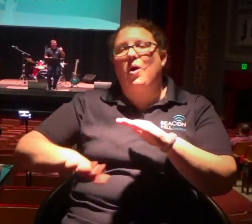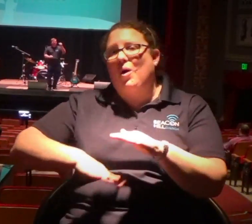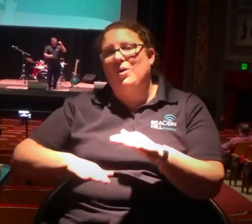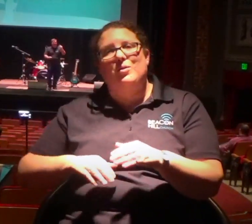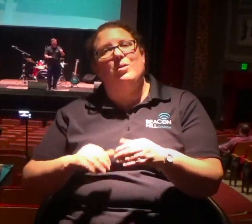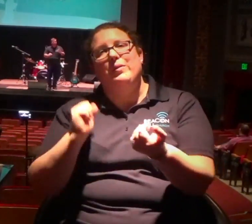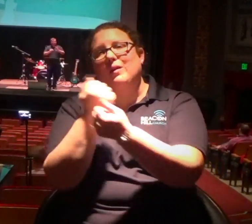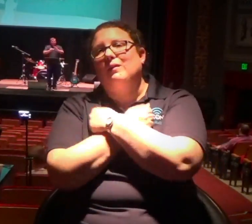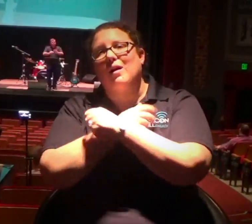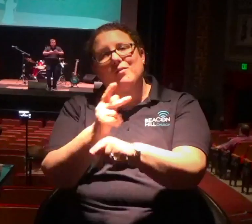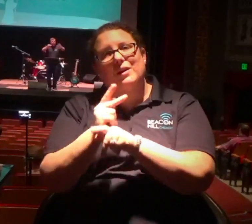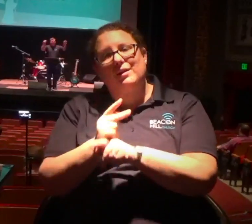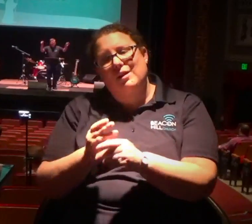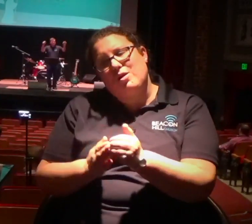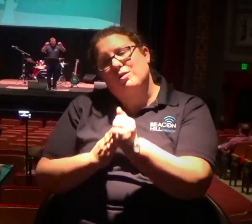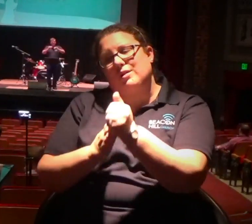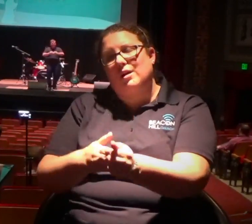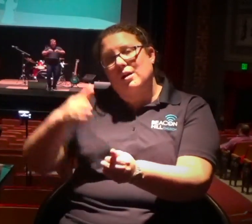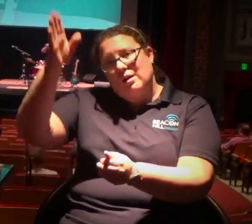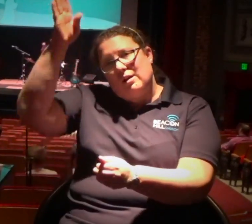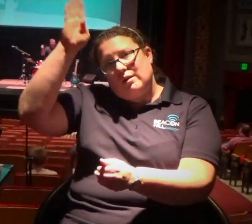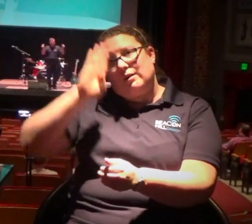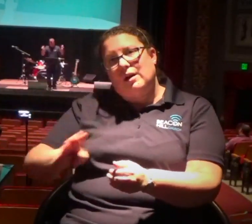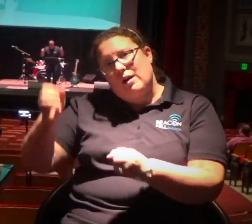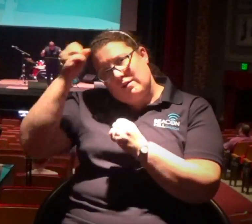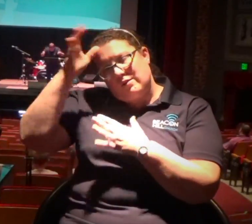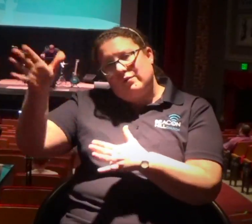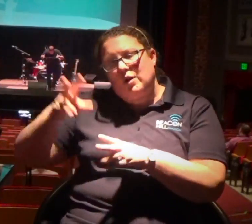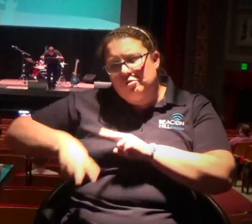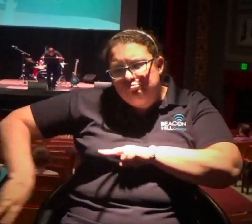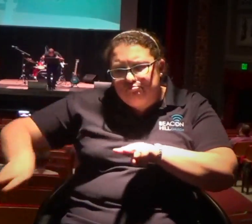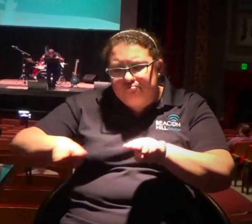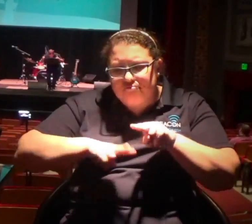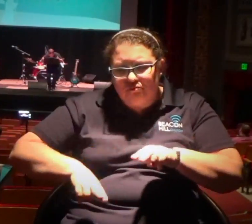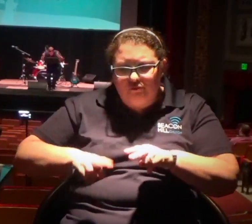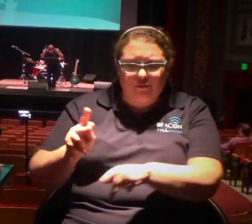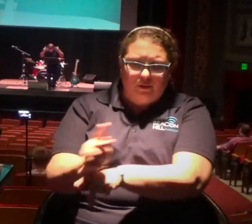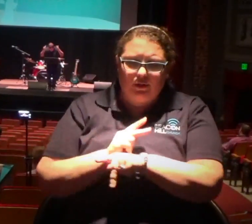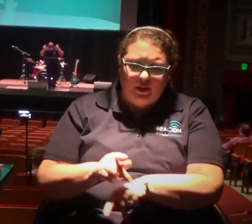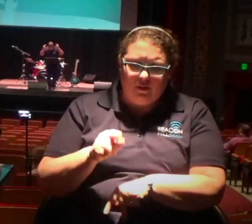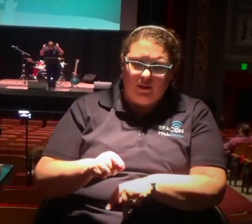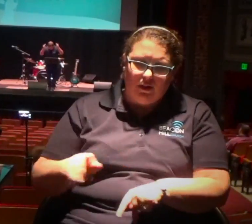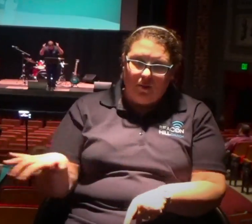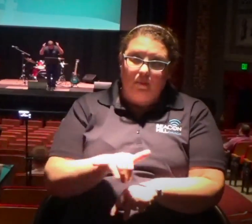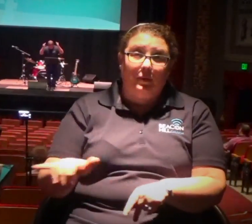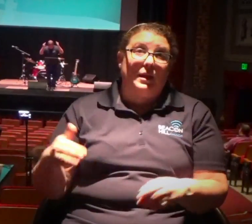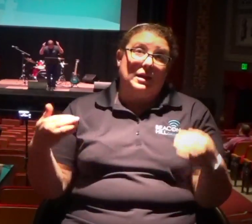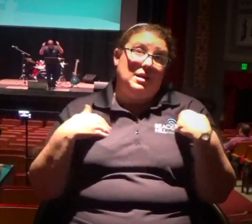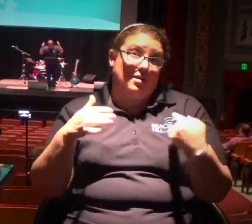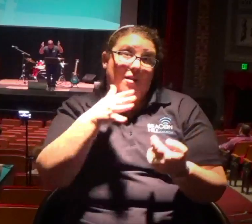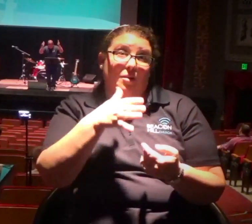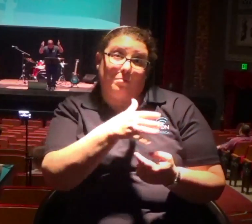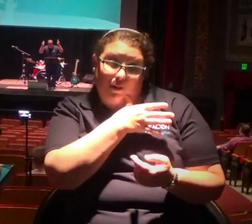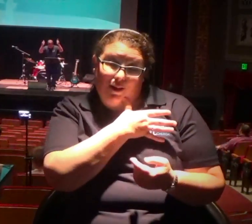the Father, who was watching him and caring for him like a young plant. And he says this